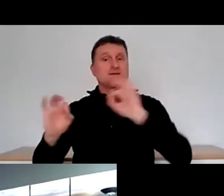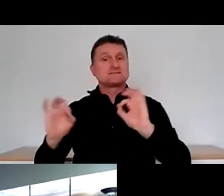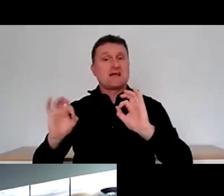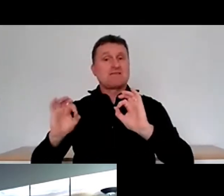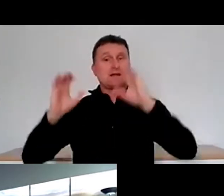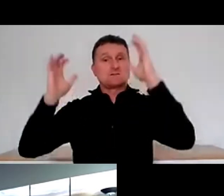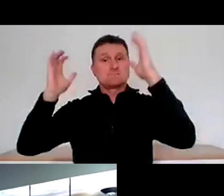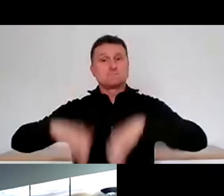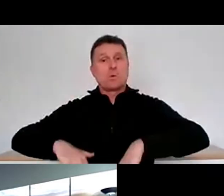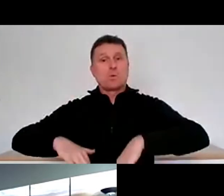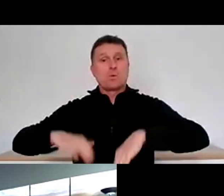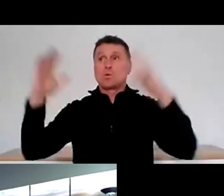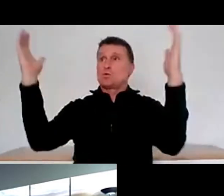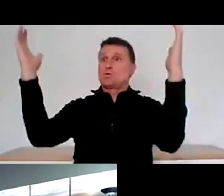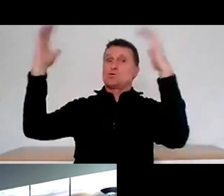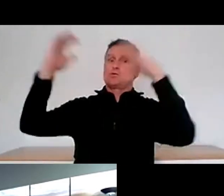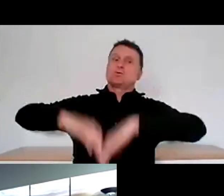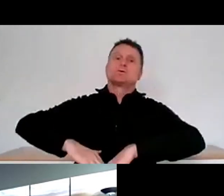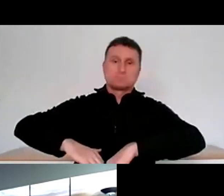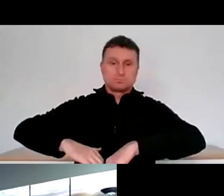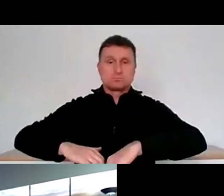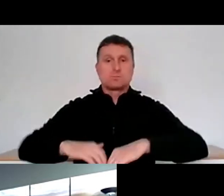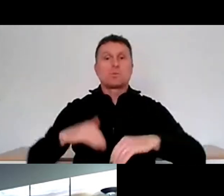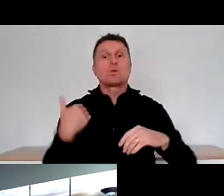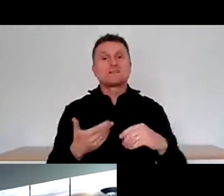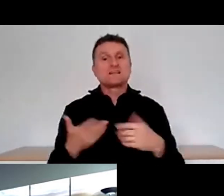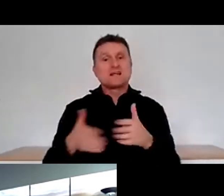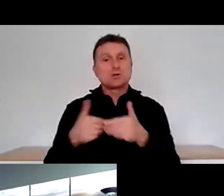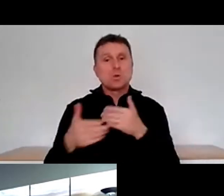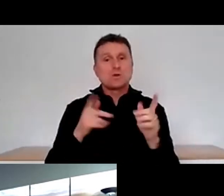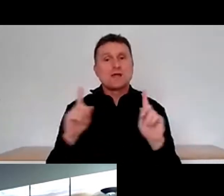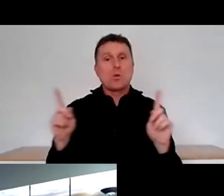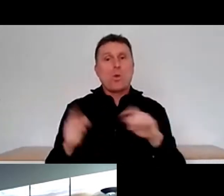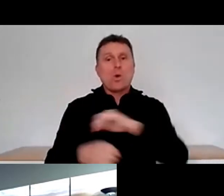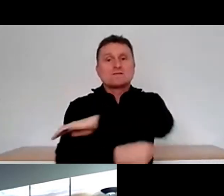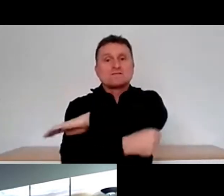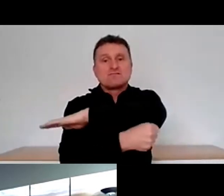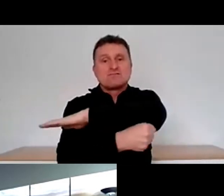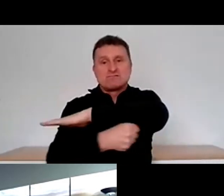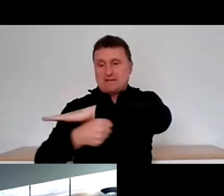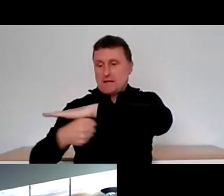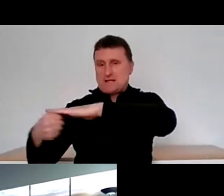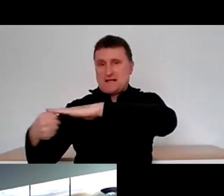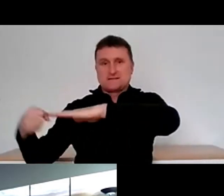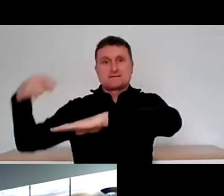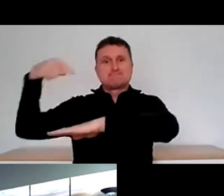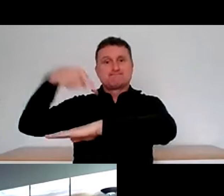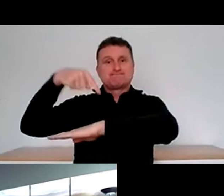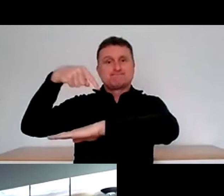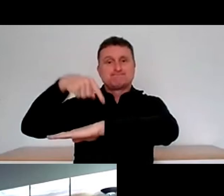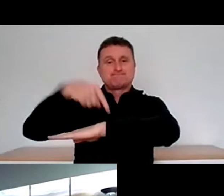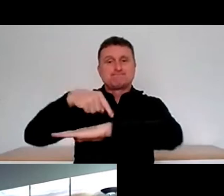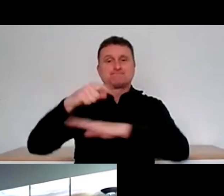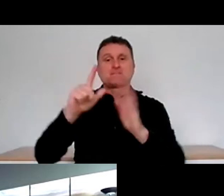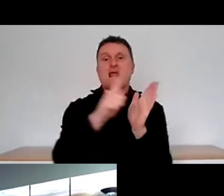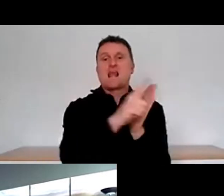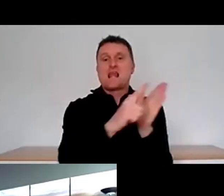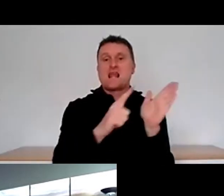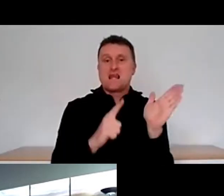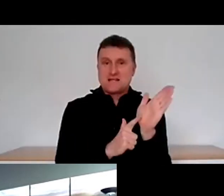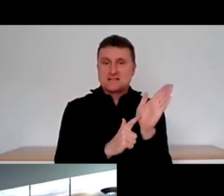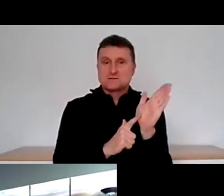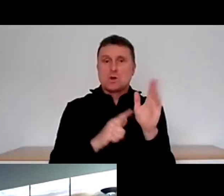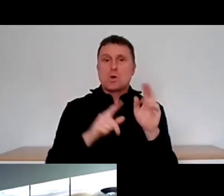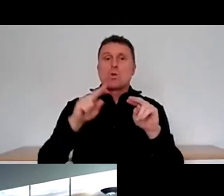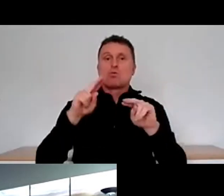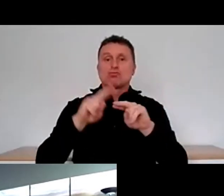foundation sorted. And that foundation is really the legislative framework that we've designed. Now, the